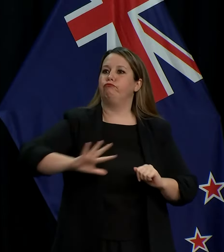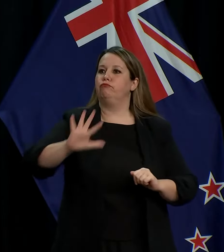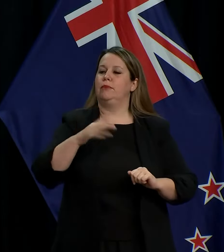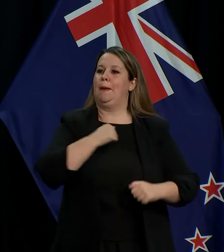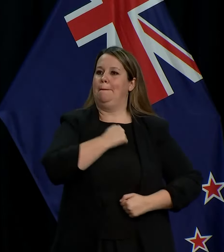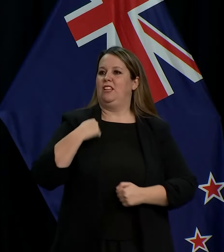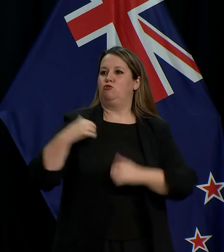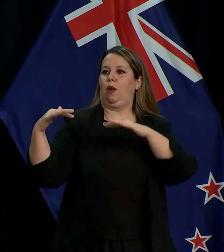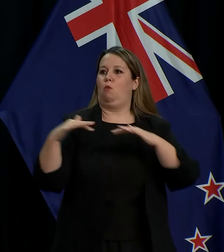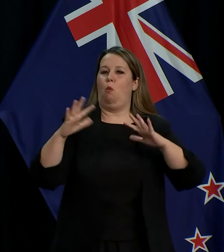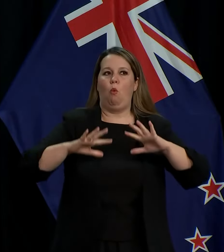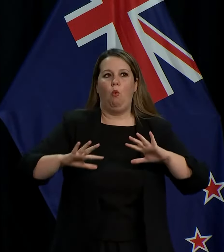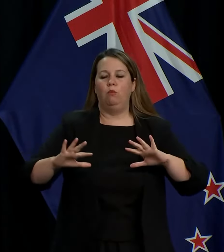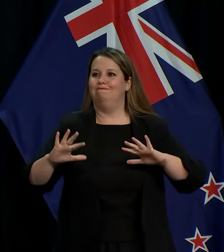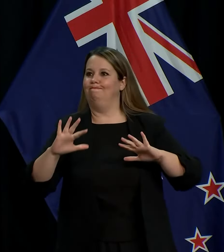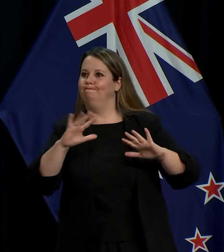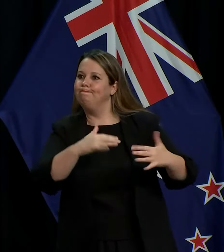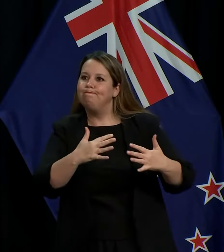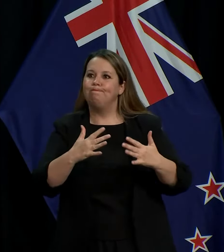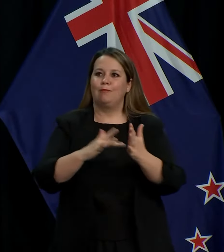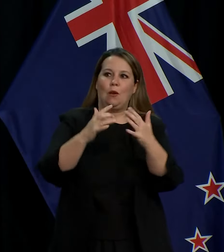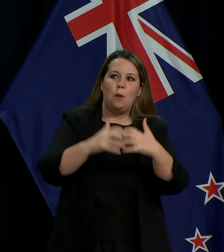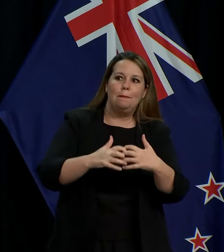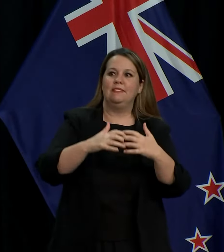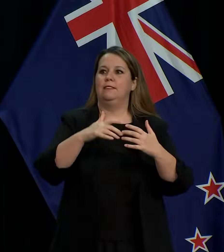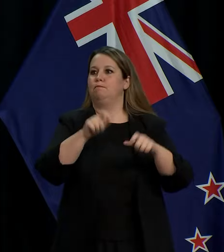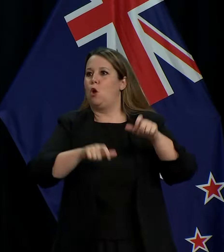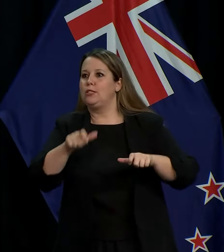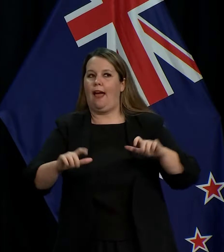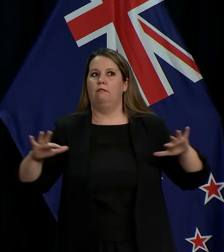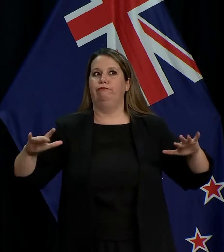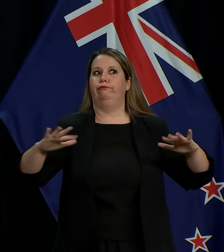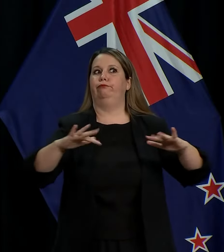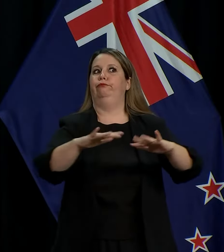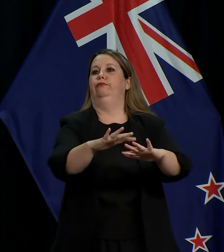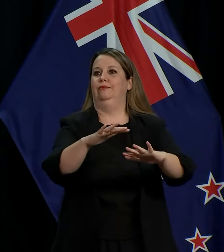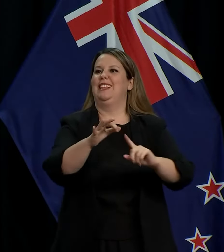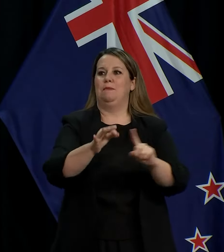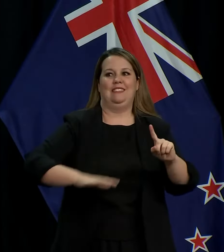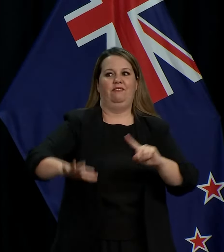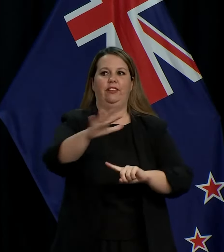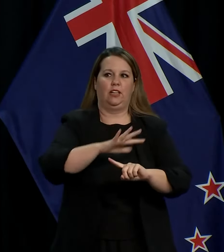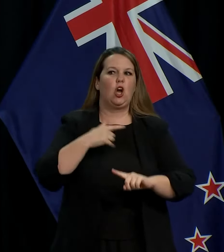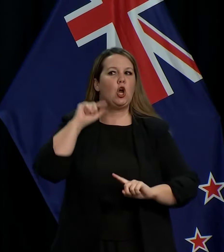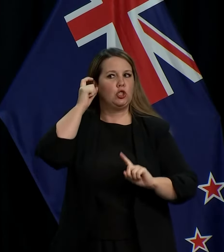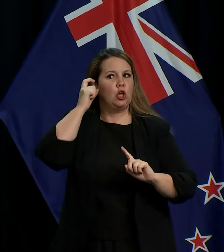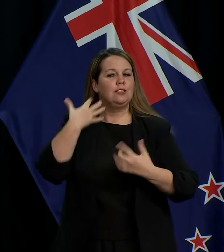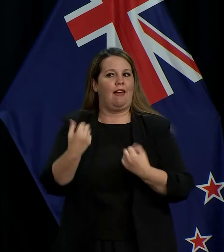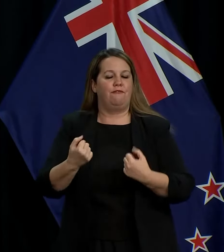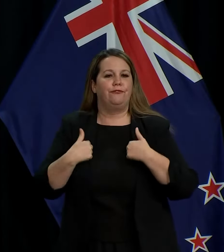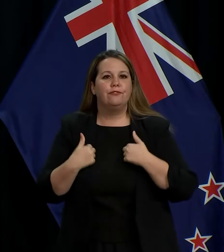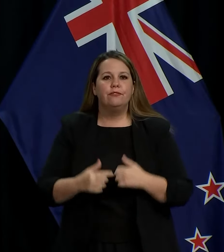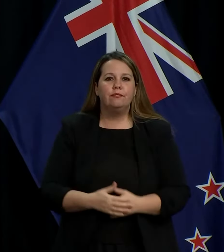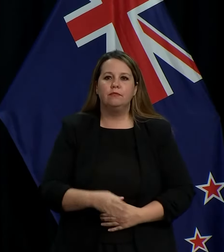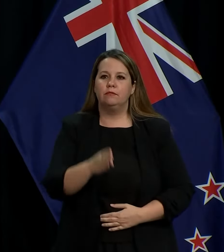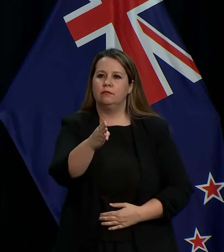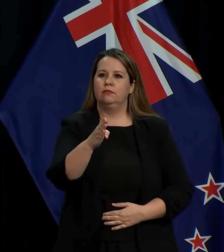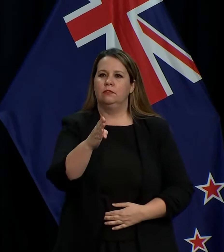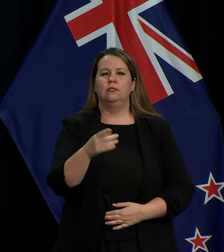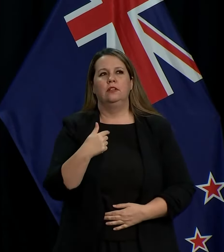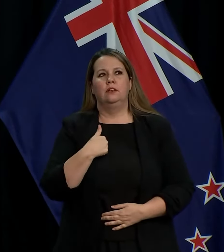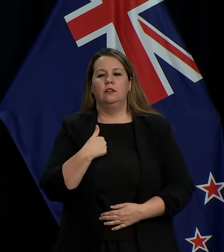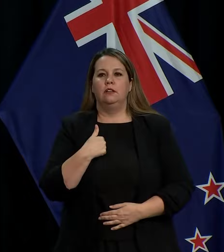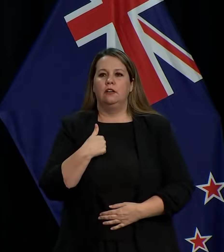they said? Joe, do you want to go and then I'll come to you? If it's a start, then you can... Sorry. What do they say when you raise these concerns? What's